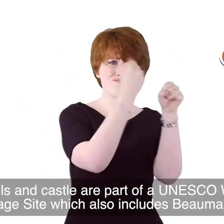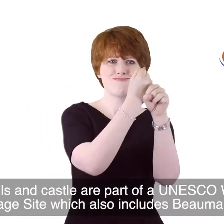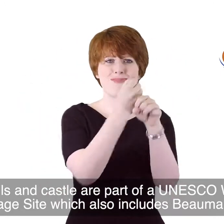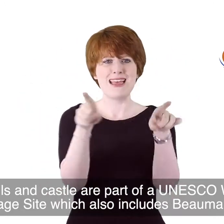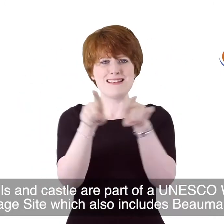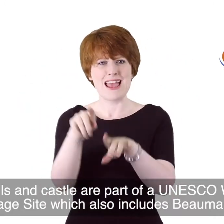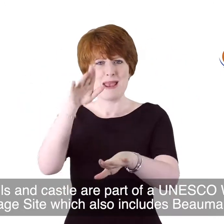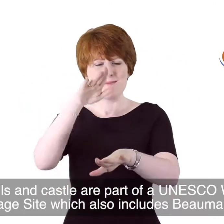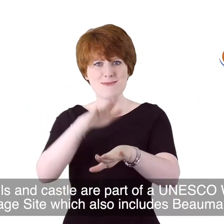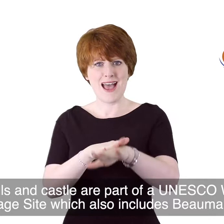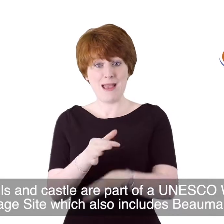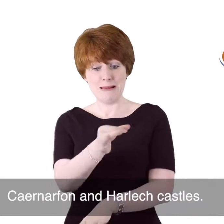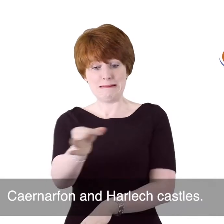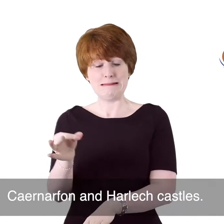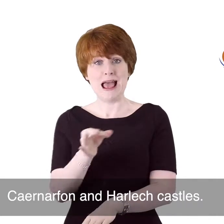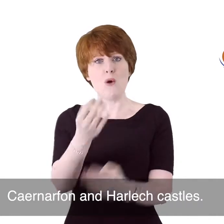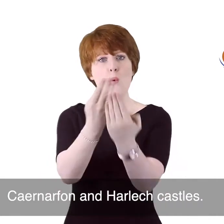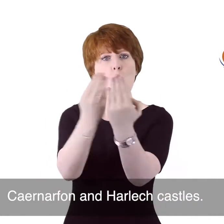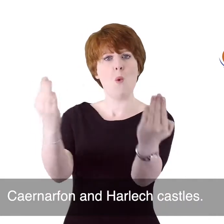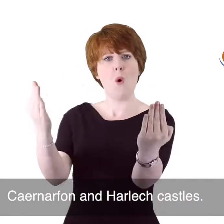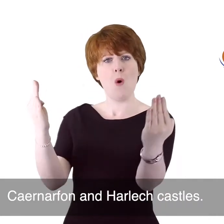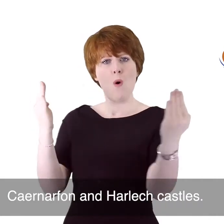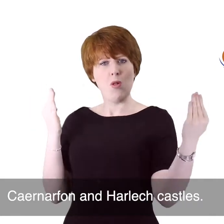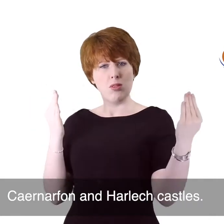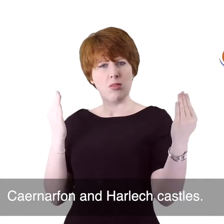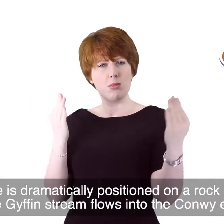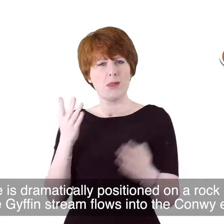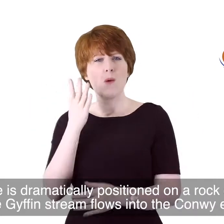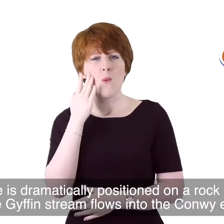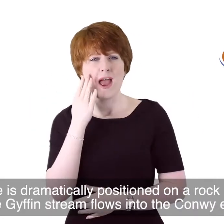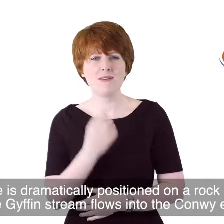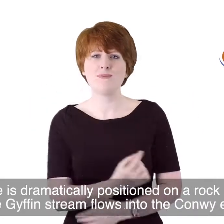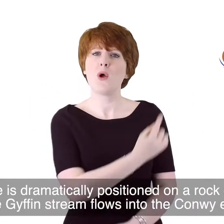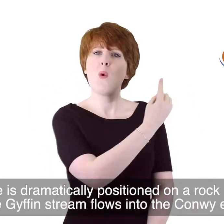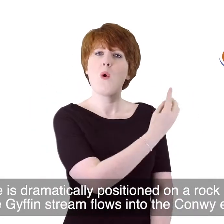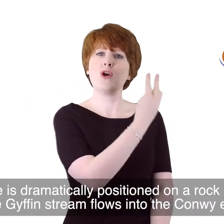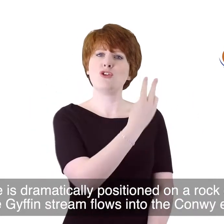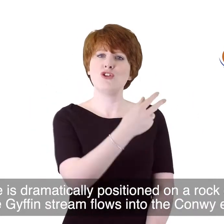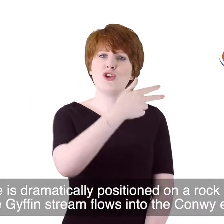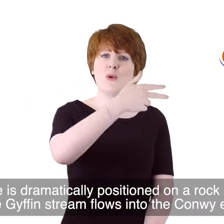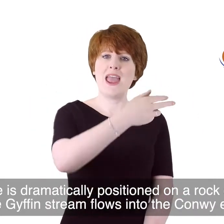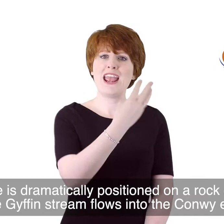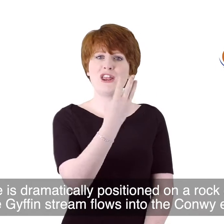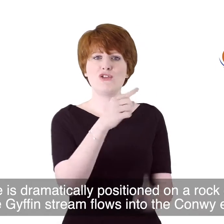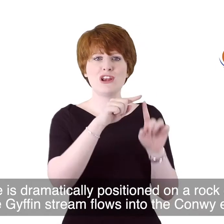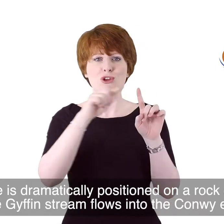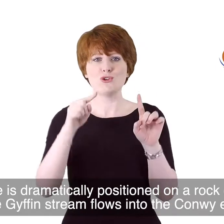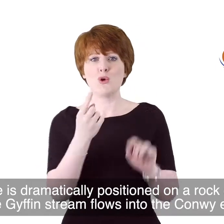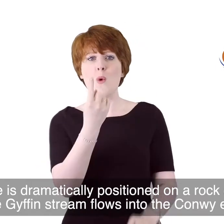includes Beaumaris, Carnarvon and Harlech castles. The castle is dramatically positioned on a rock outcrop where the Guffin stream